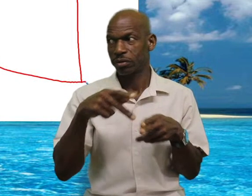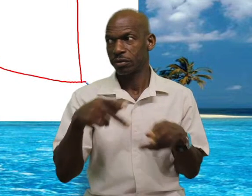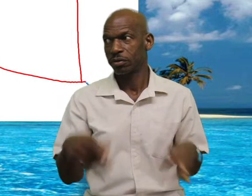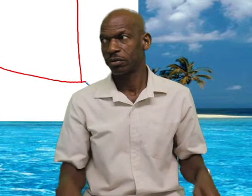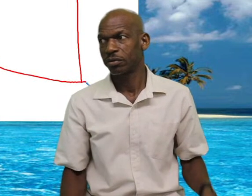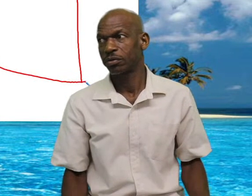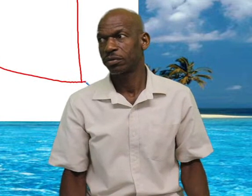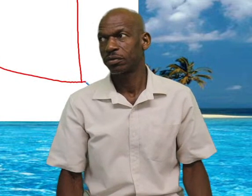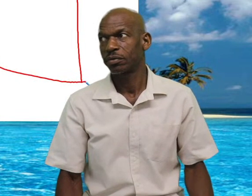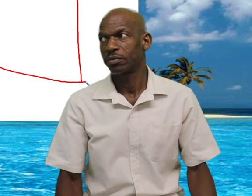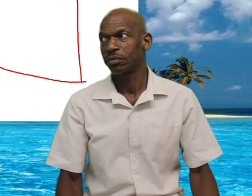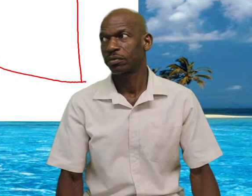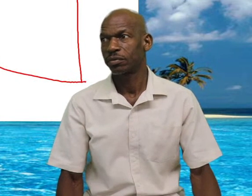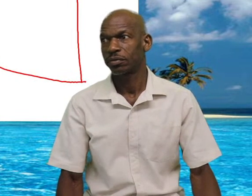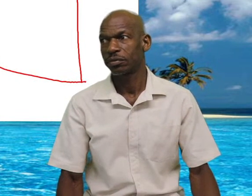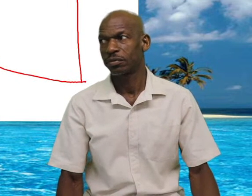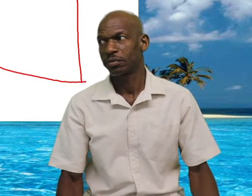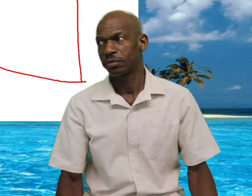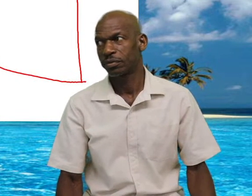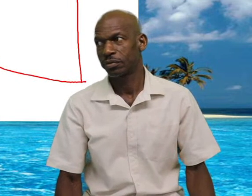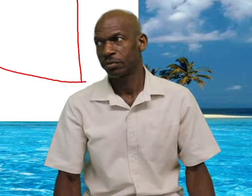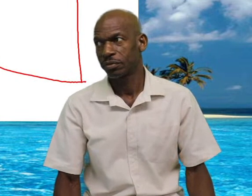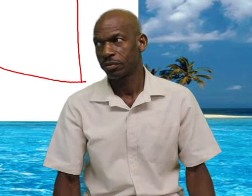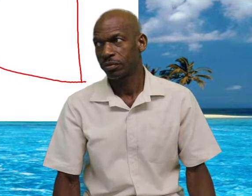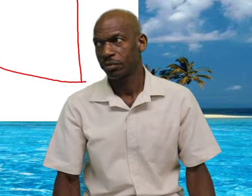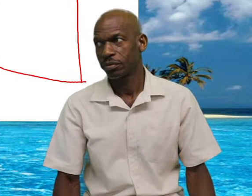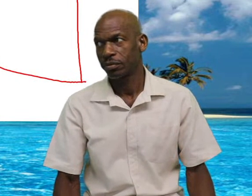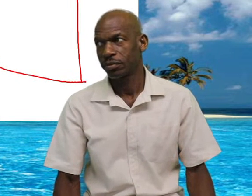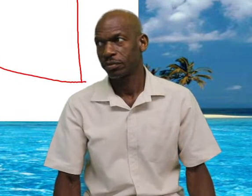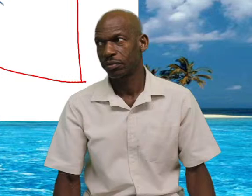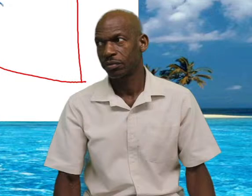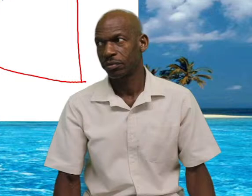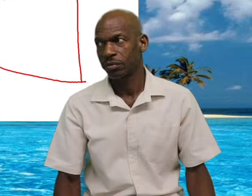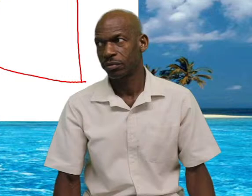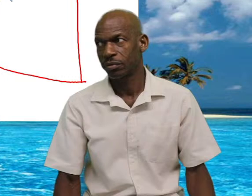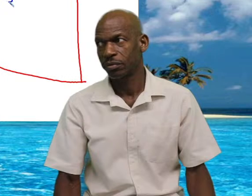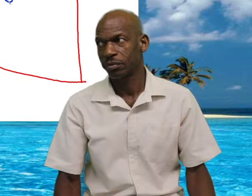just because we're revising. All right. As you said, it's,